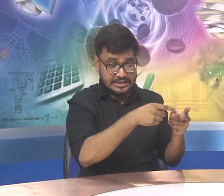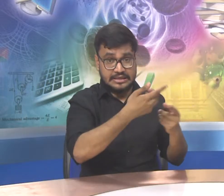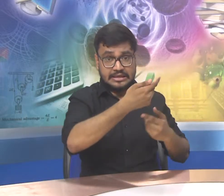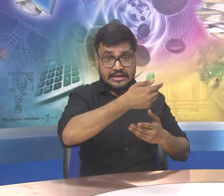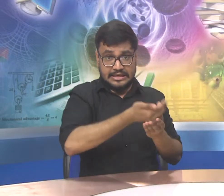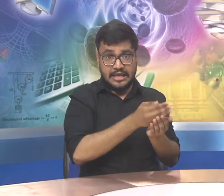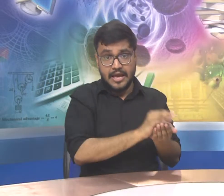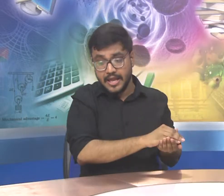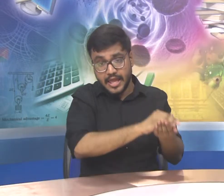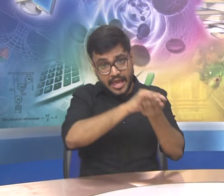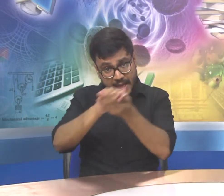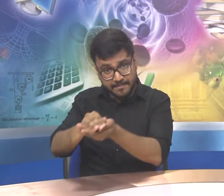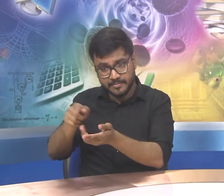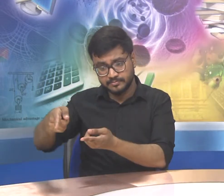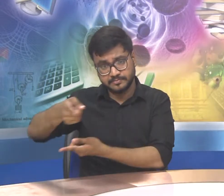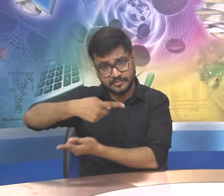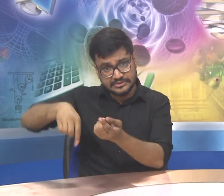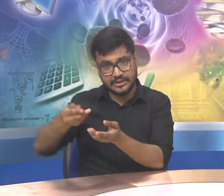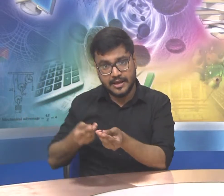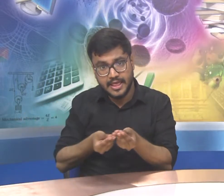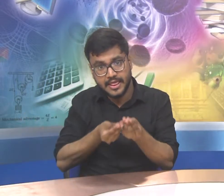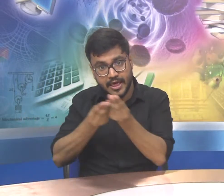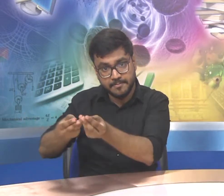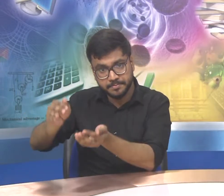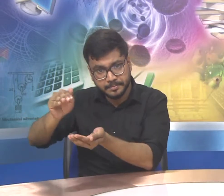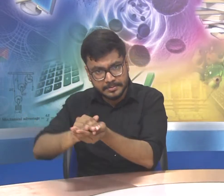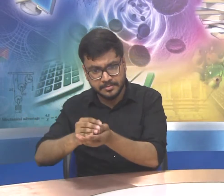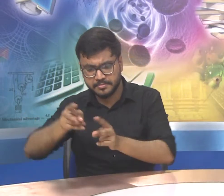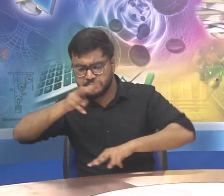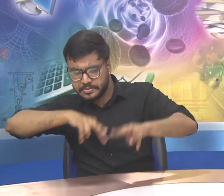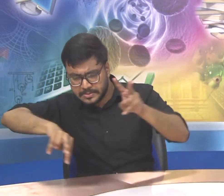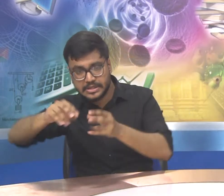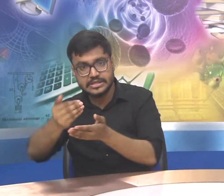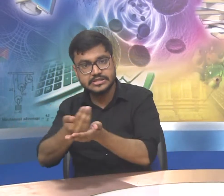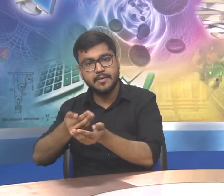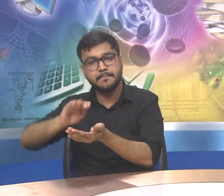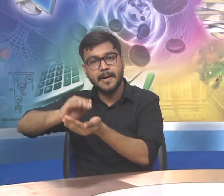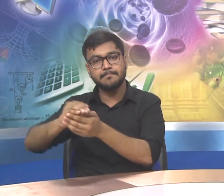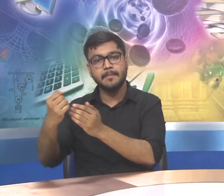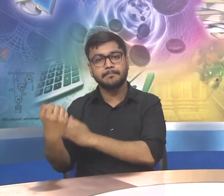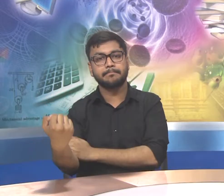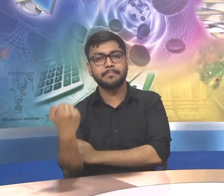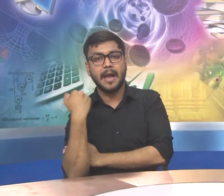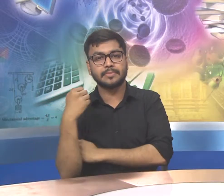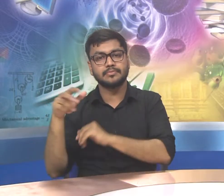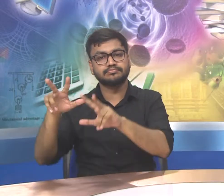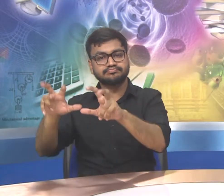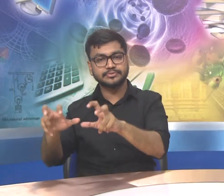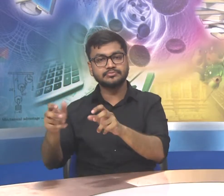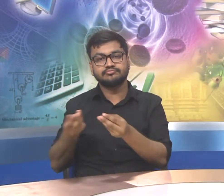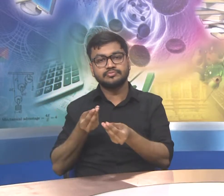important documents and securities by providing safe